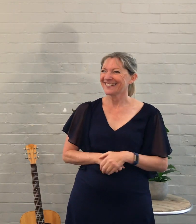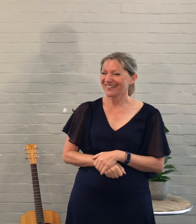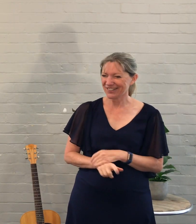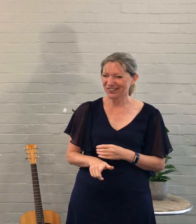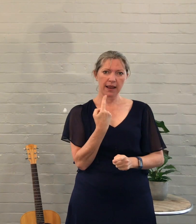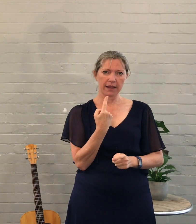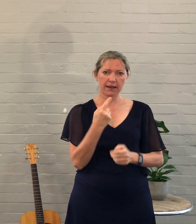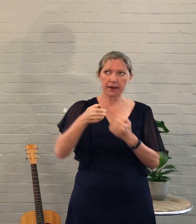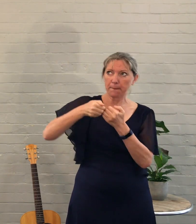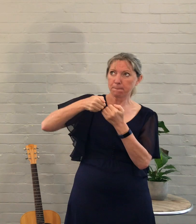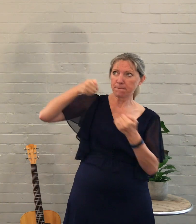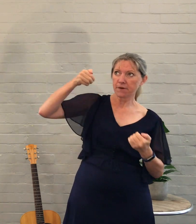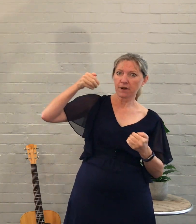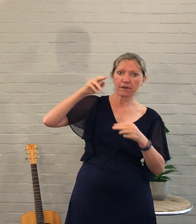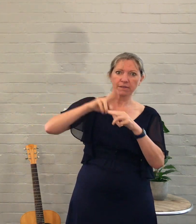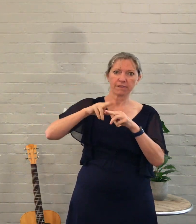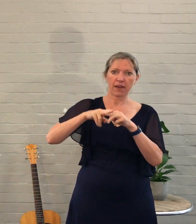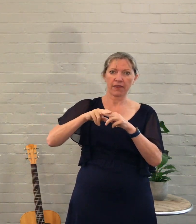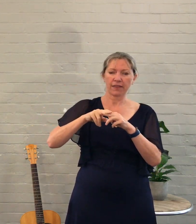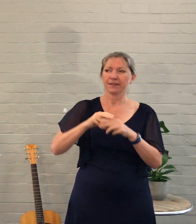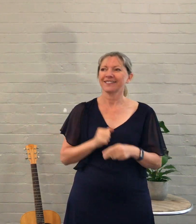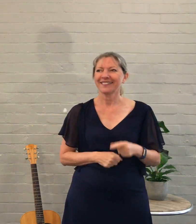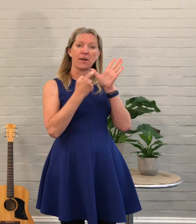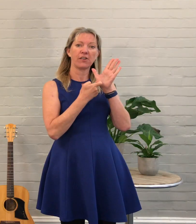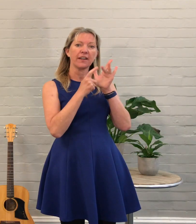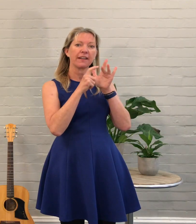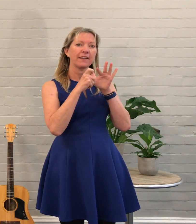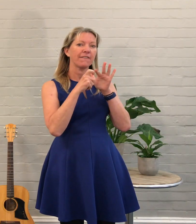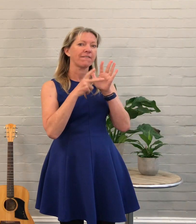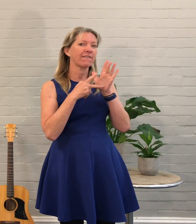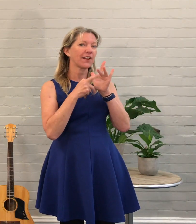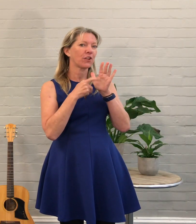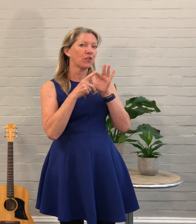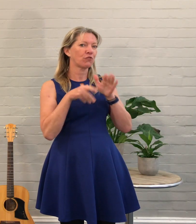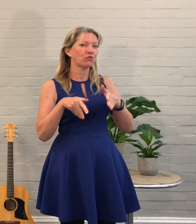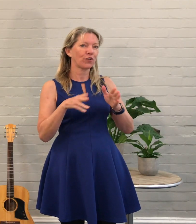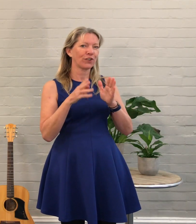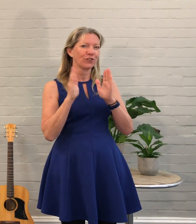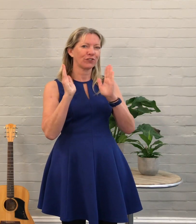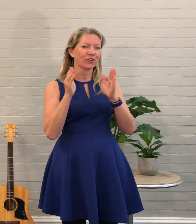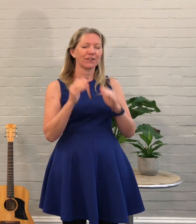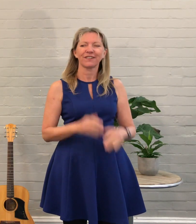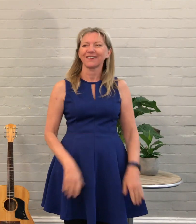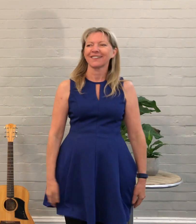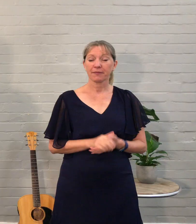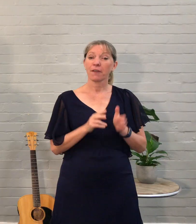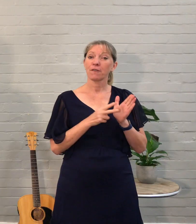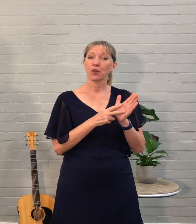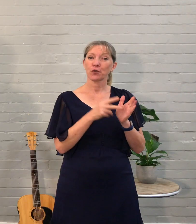Sorry. That's theologically wrong. And I just spat, so we should start again.